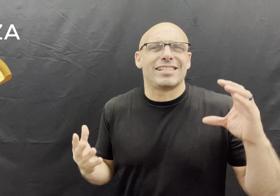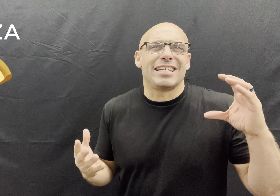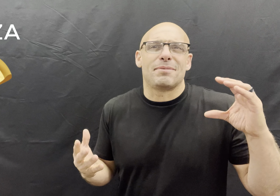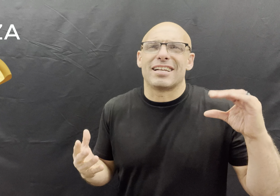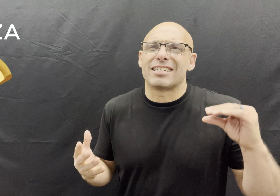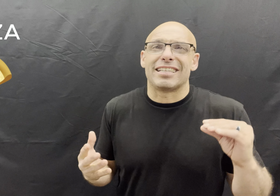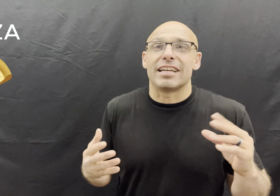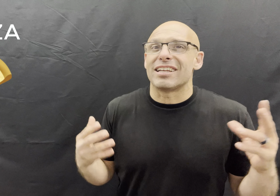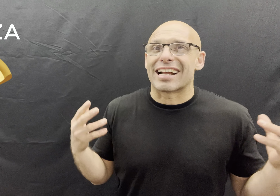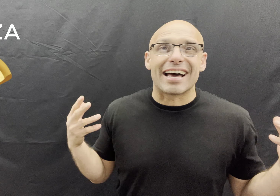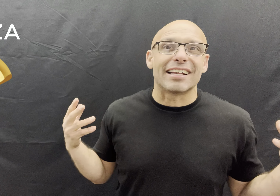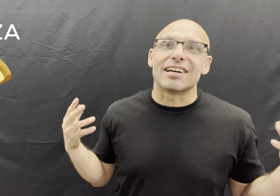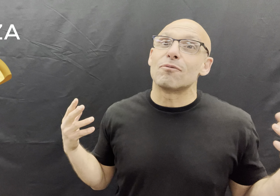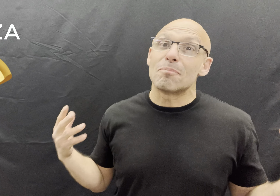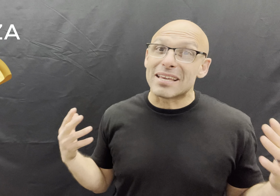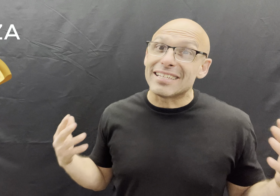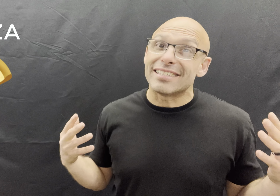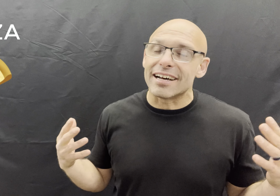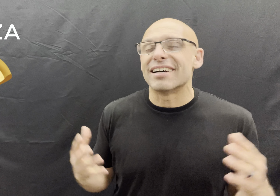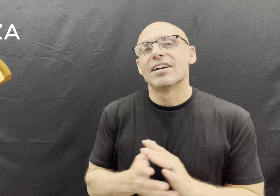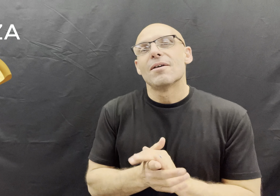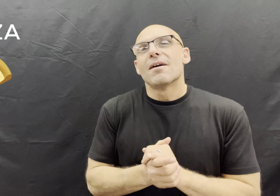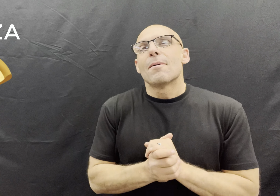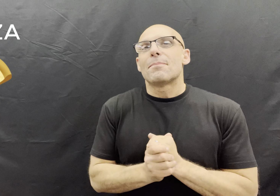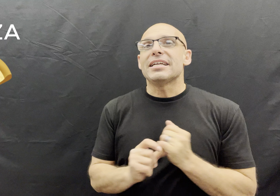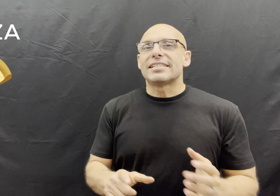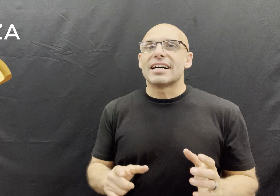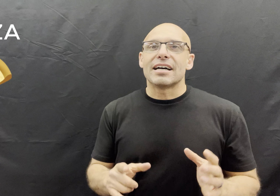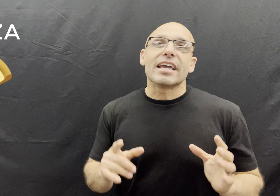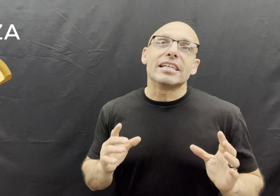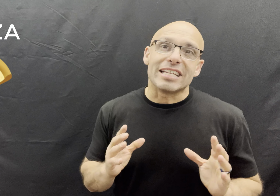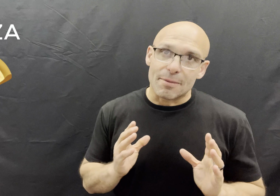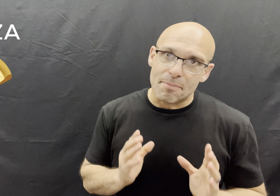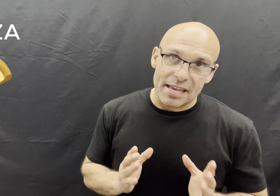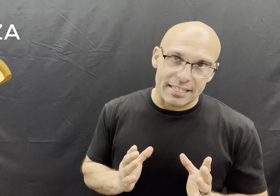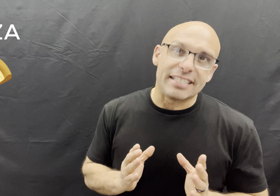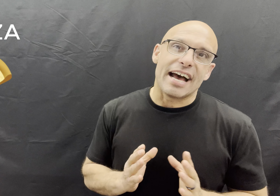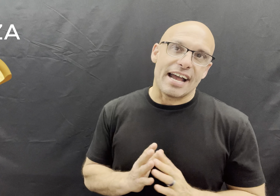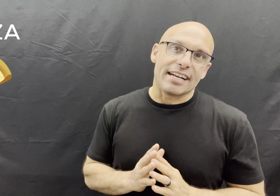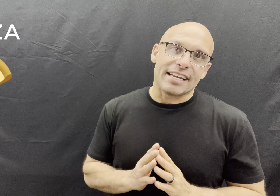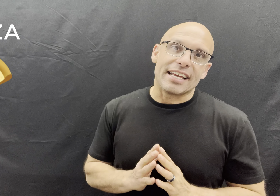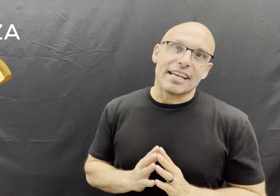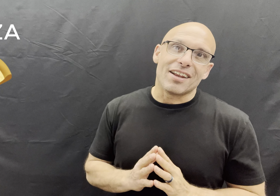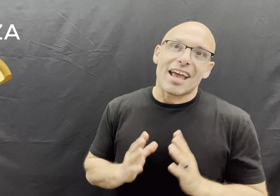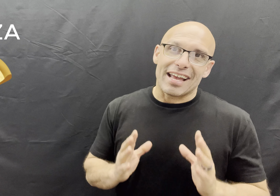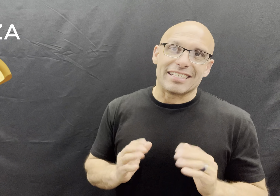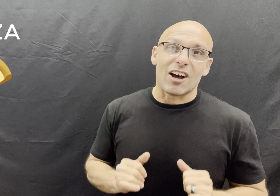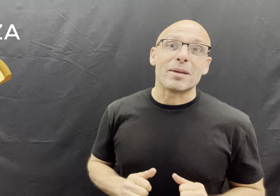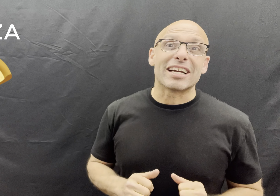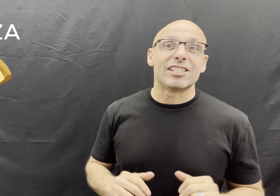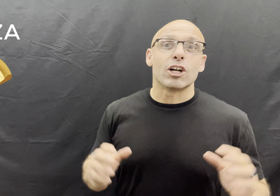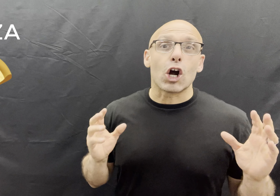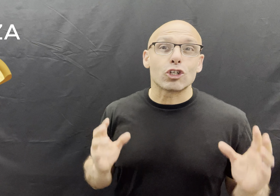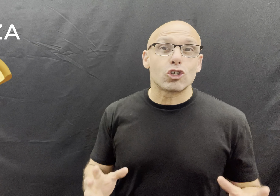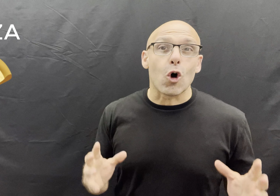deep dish, thin, you gotta love pizza. Pizza is a debated sign in ASL because there are so